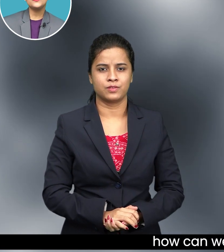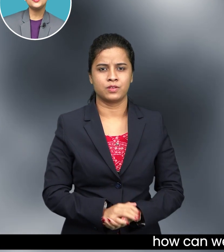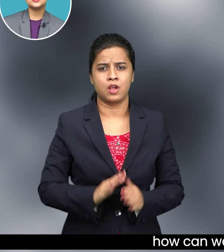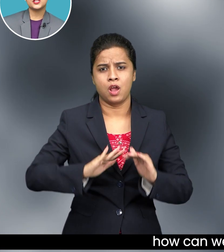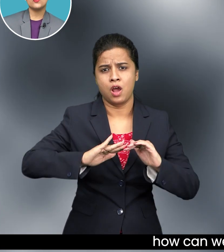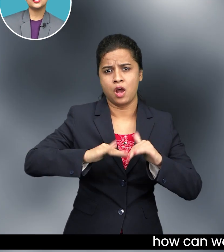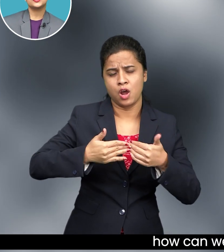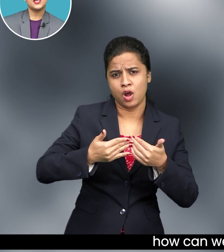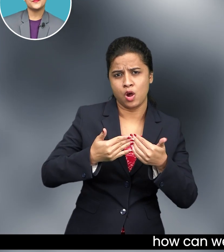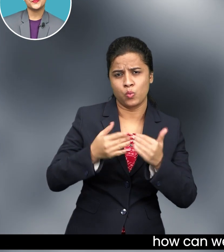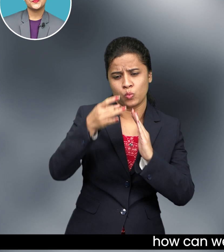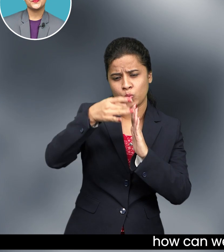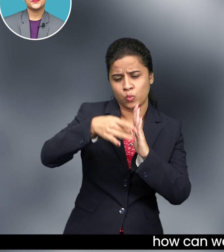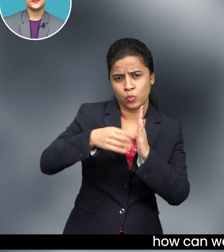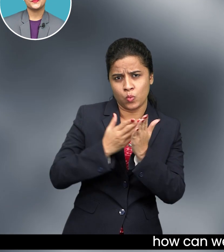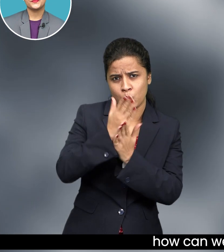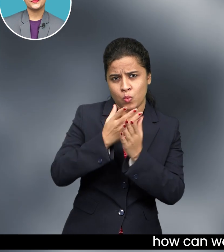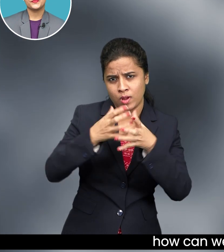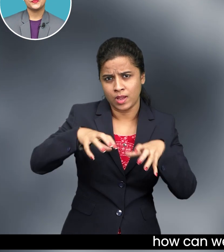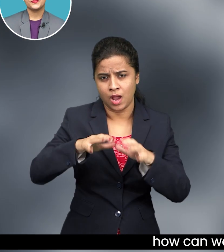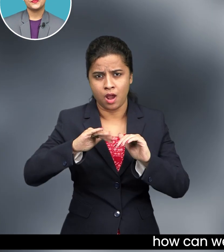how can we distinguish them?